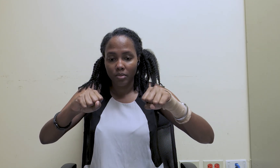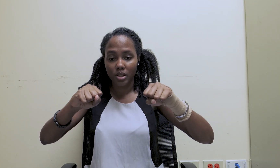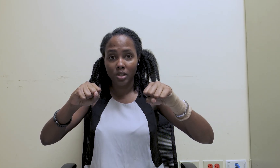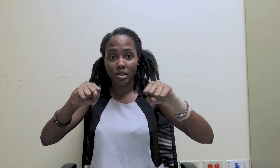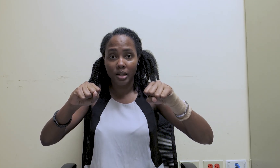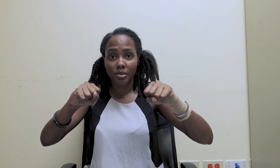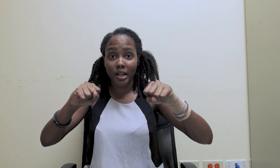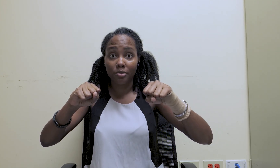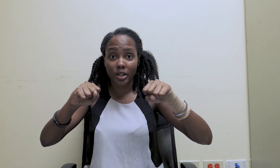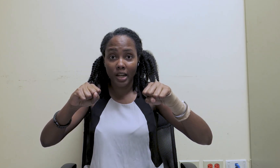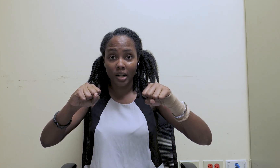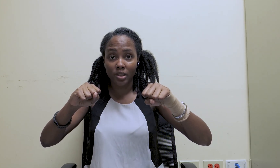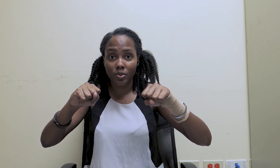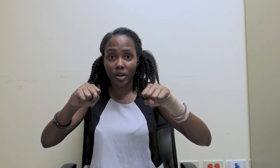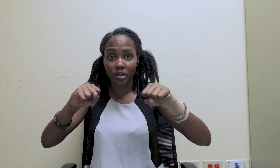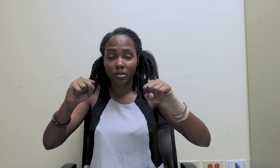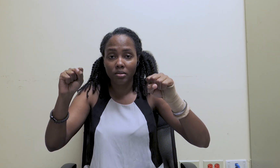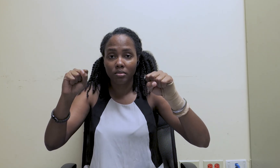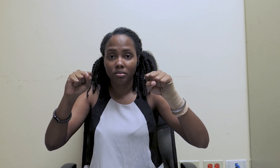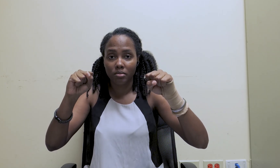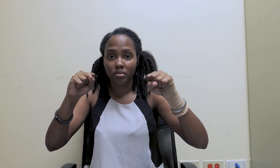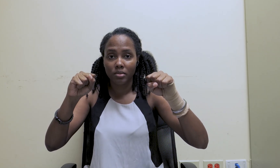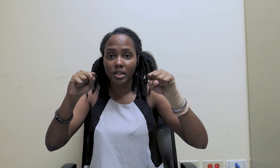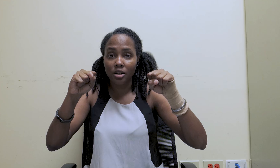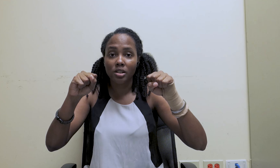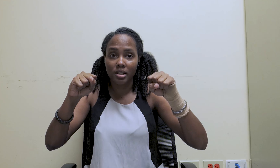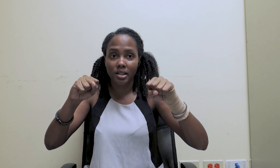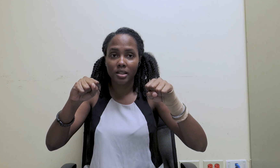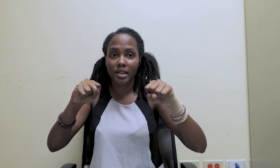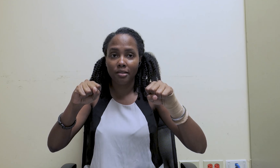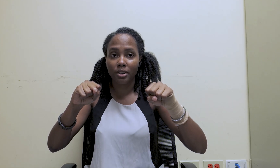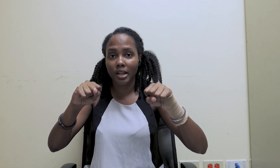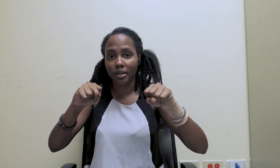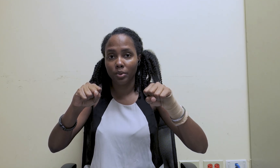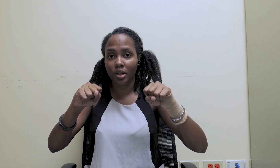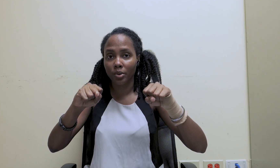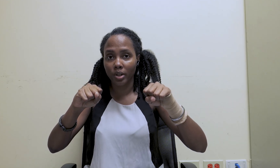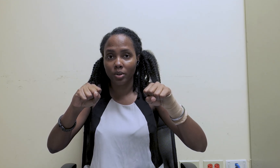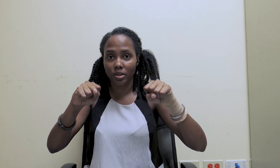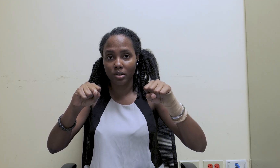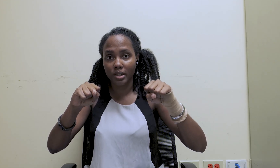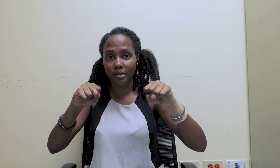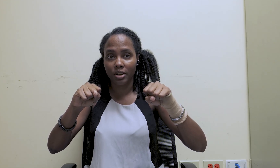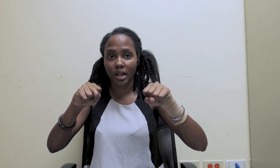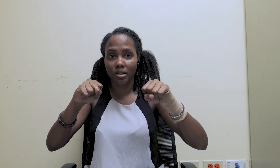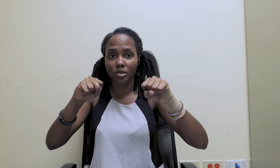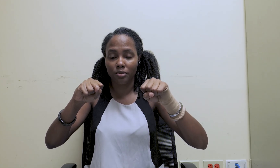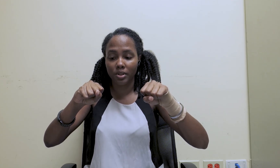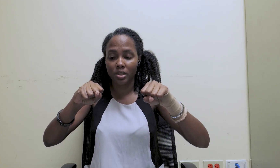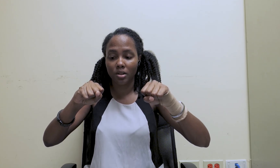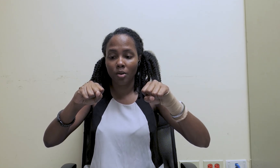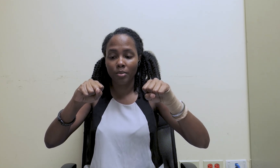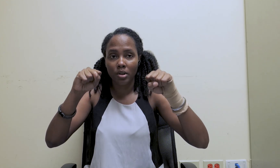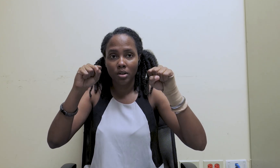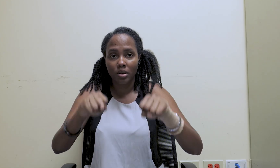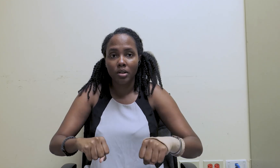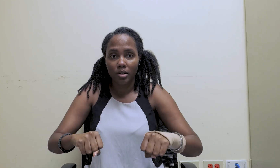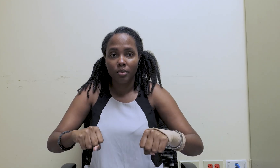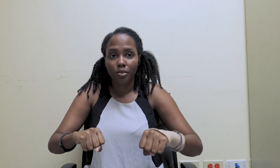This is the same sign for can as well. It's actually the sign for can. We're not doing could. The sign for can. So fist up. Put